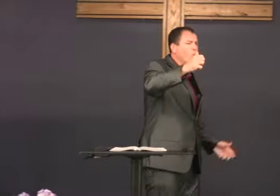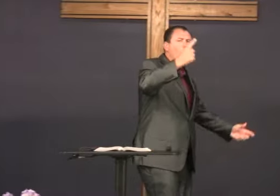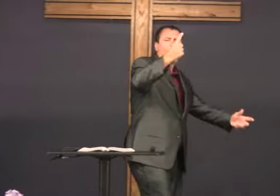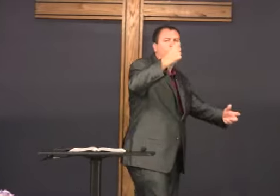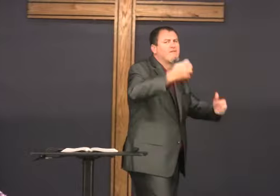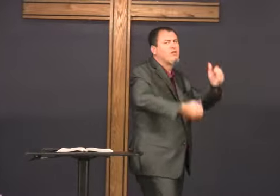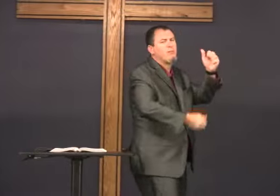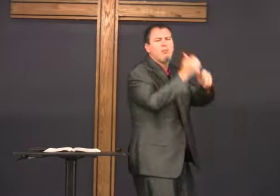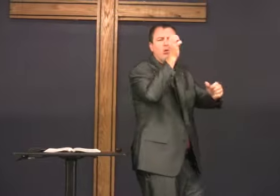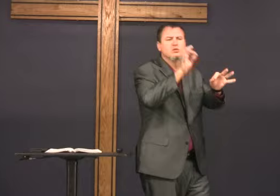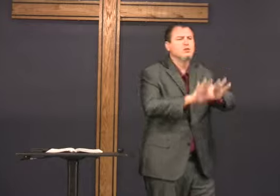Verse 20.